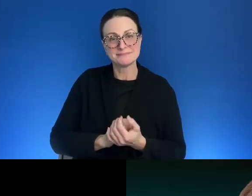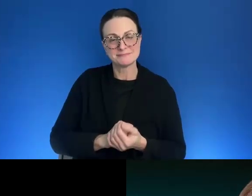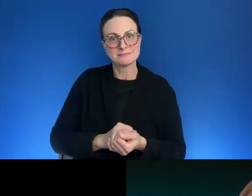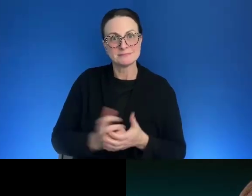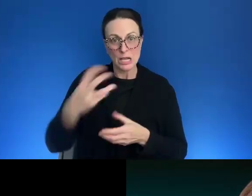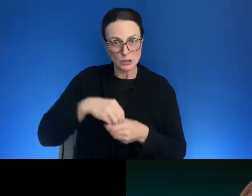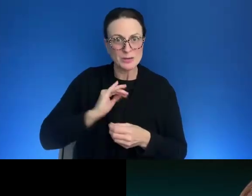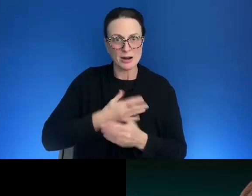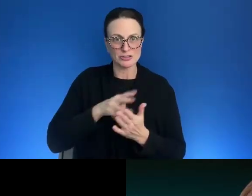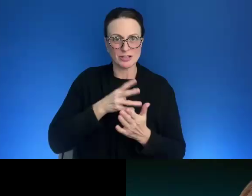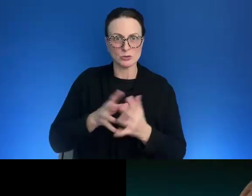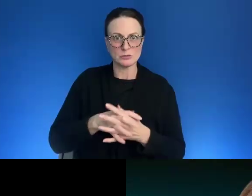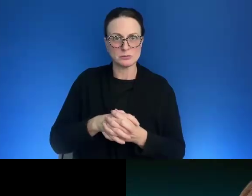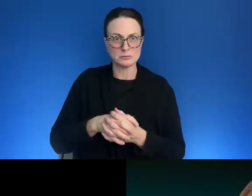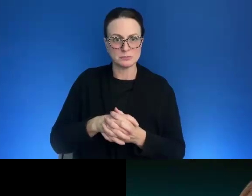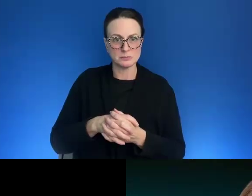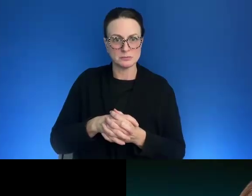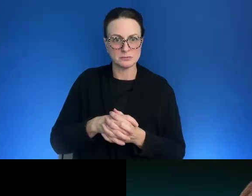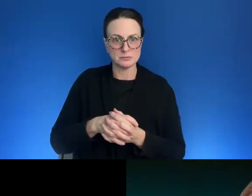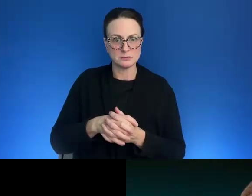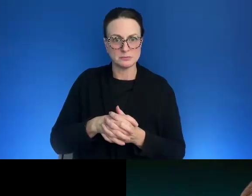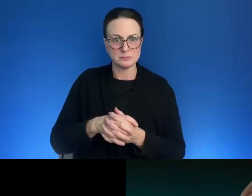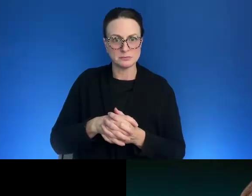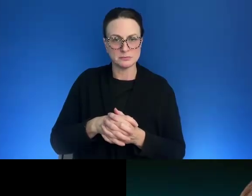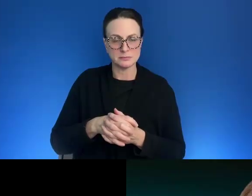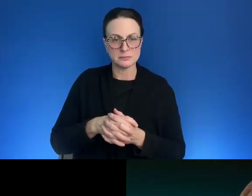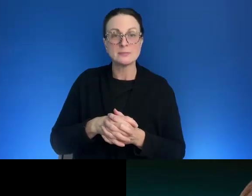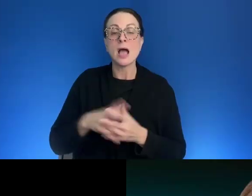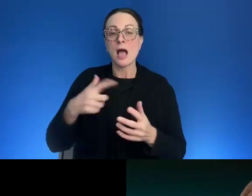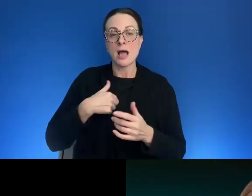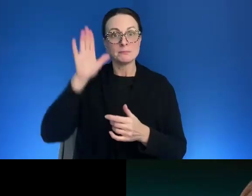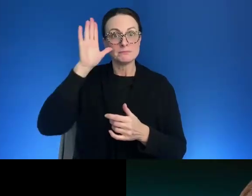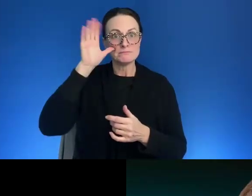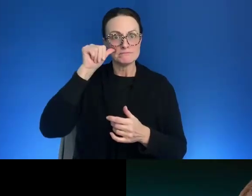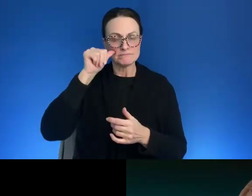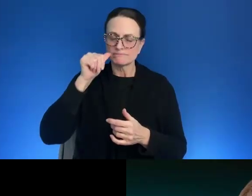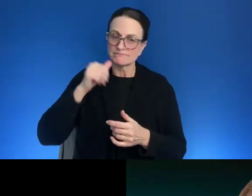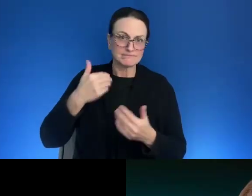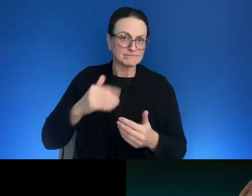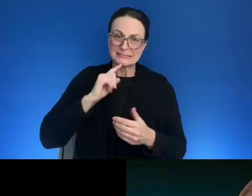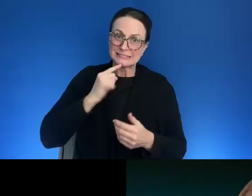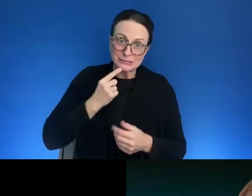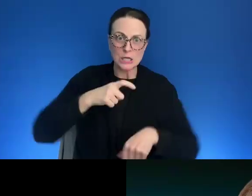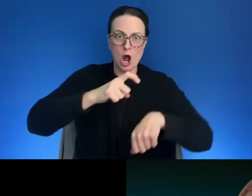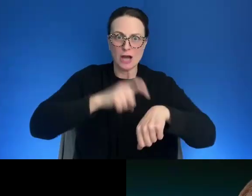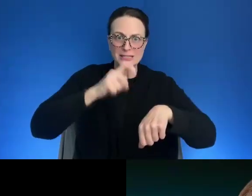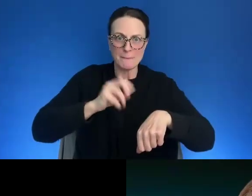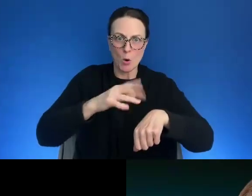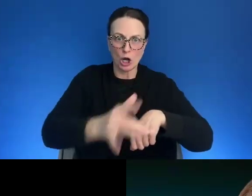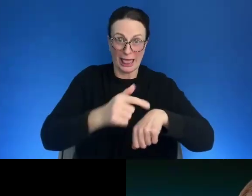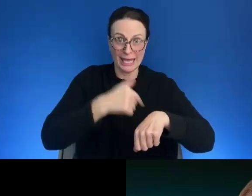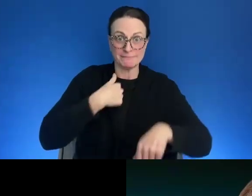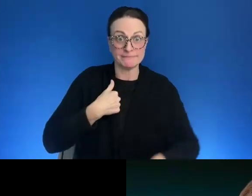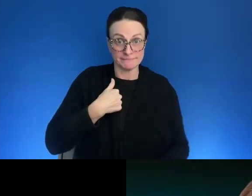in our schedule. One of the things that I am very adamant about is being on time or a little bit